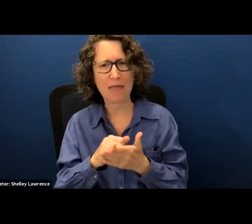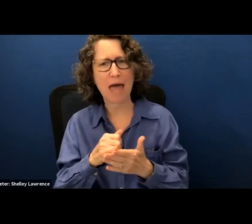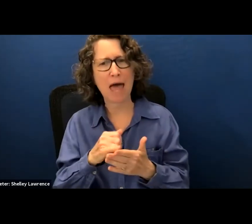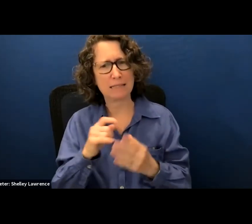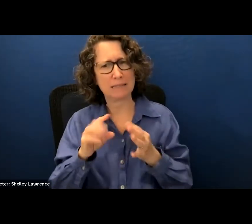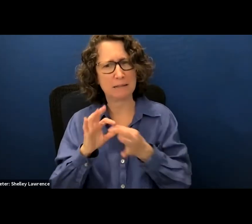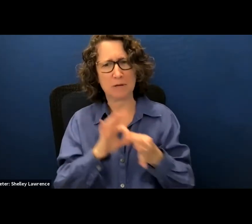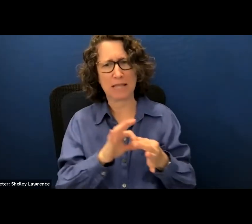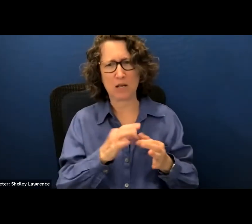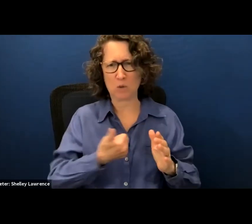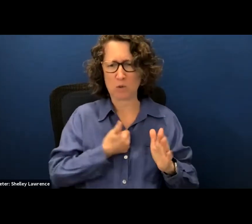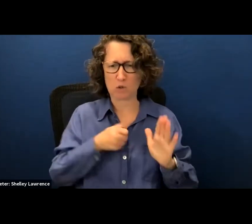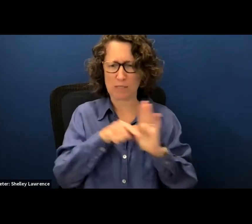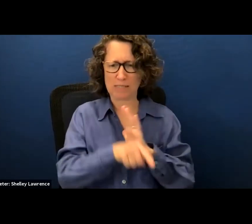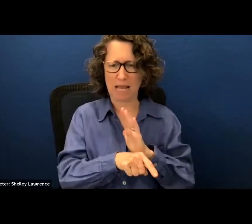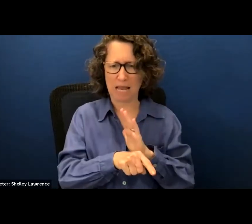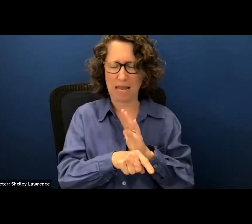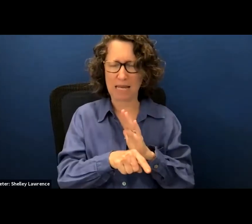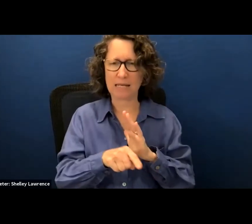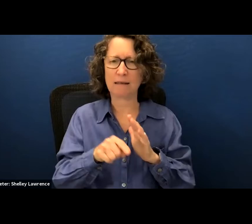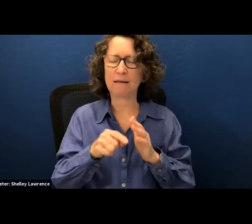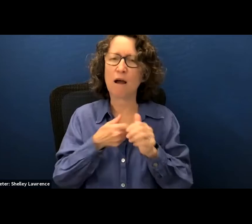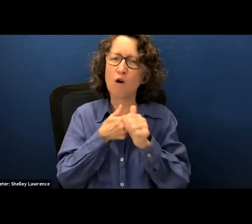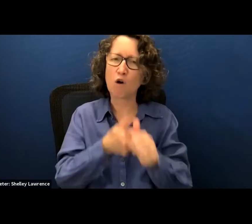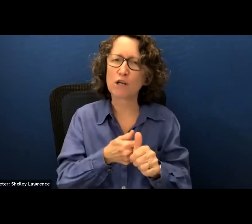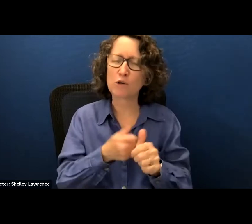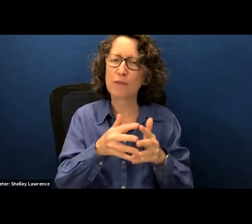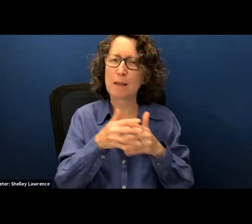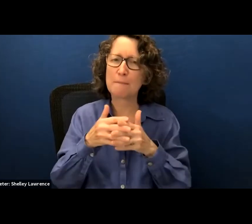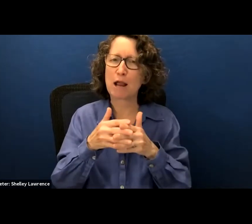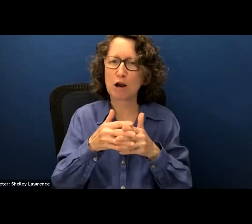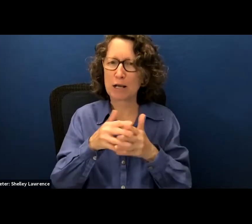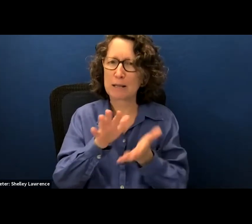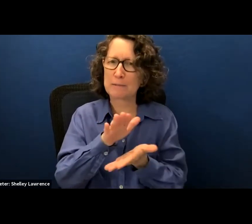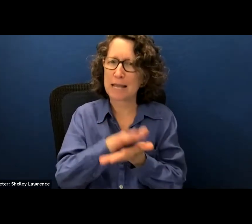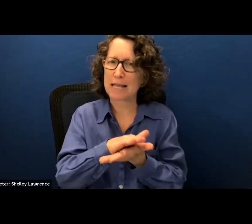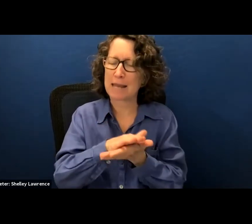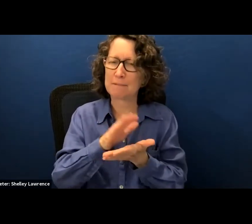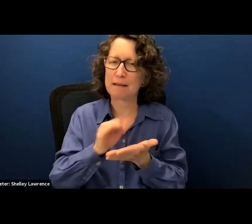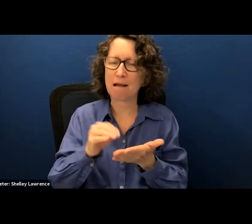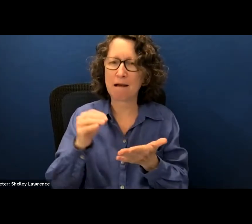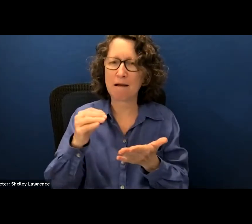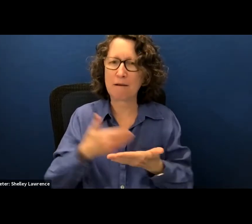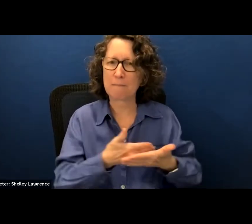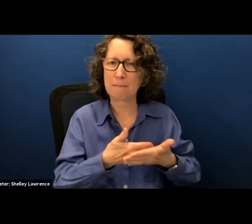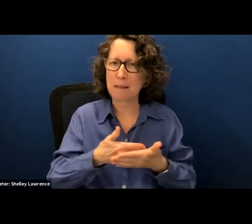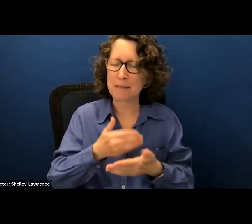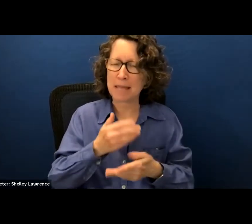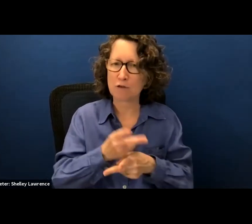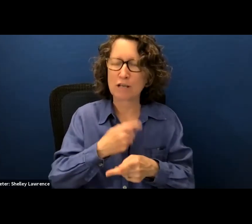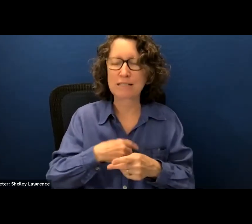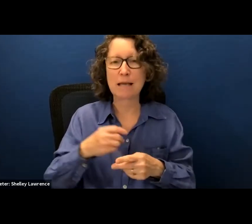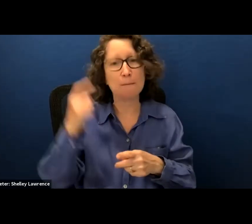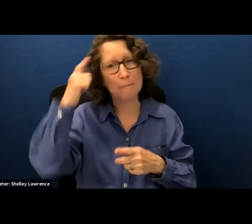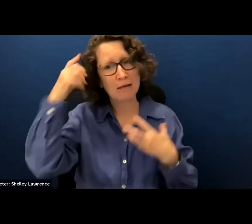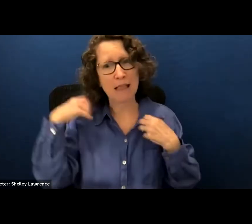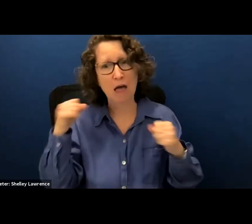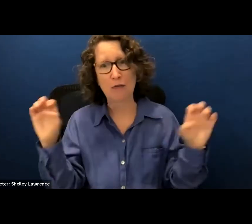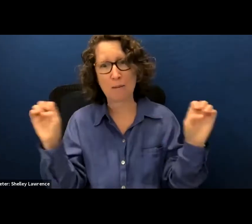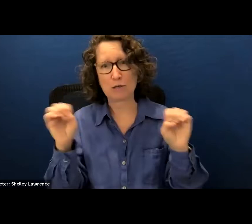suicide. According to the American Academy of Pediatrics, they declared a mental health emergency in children because